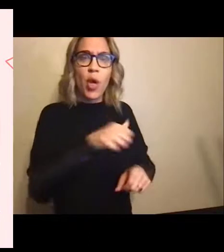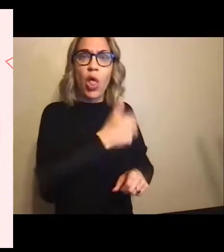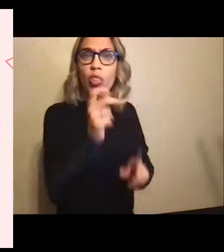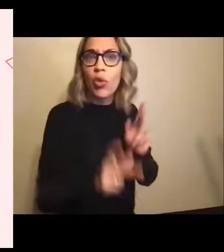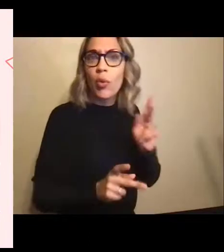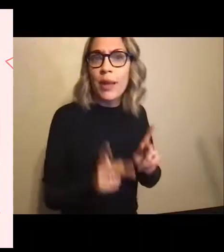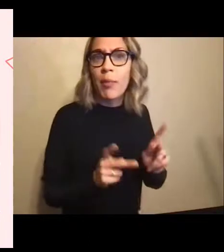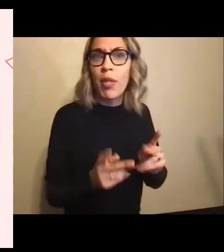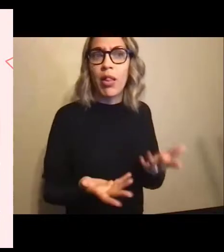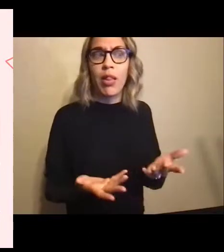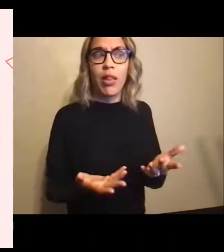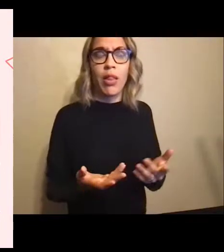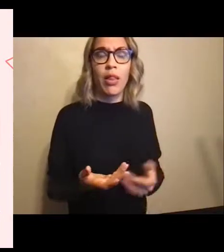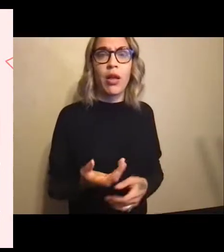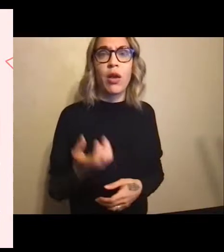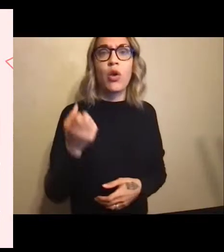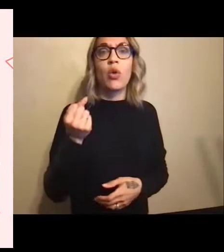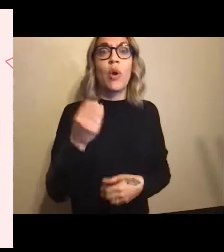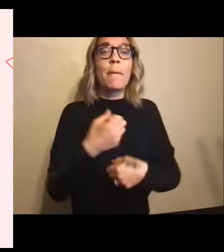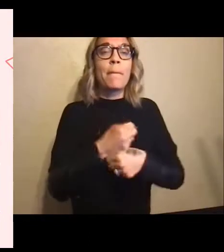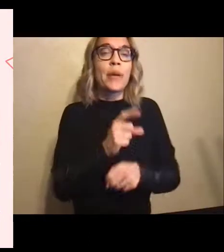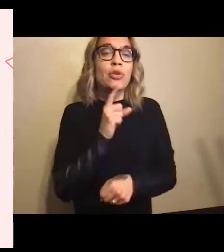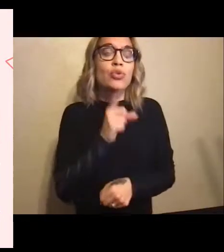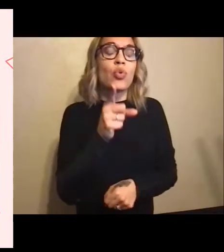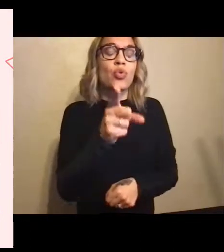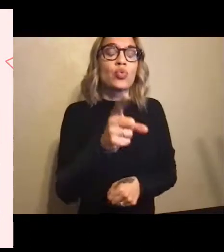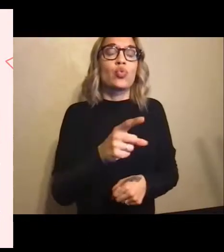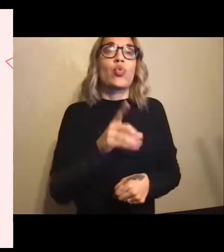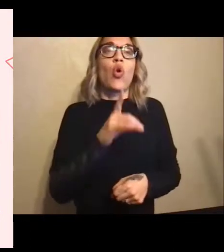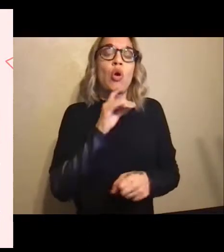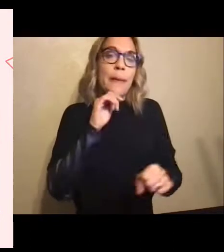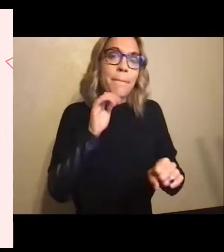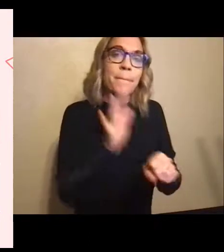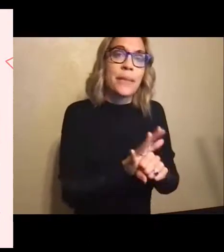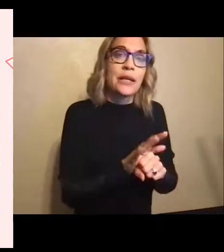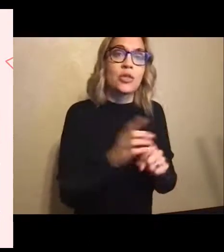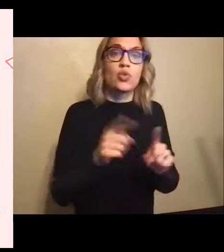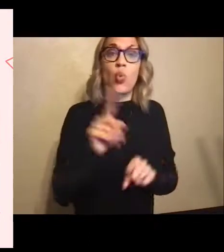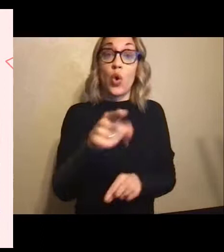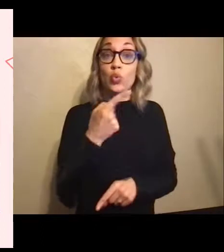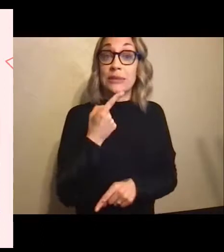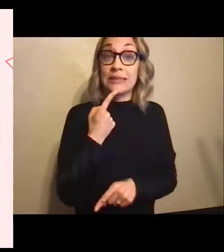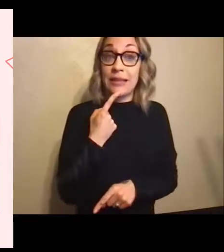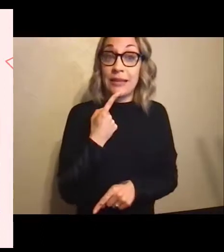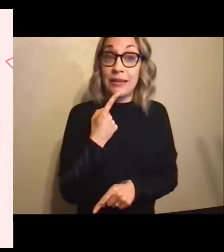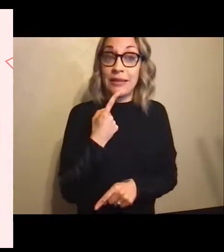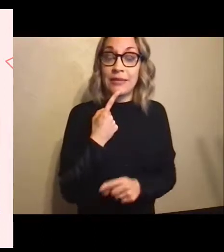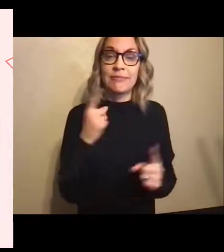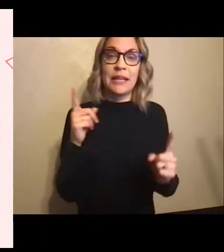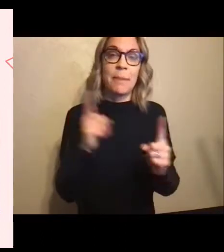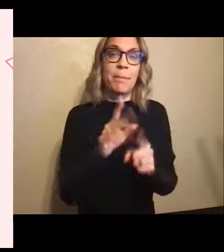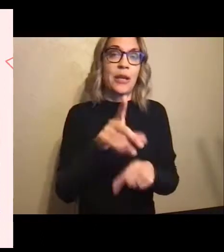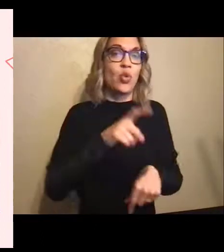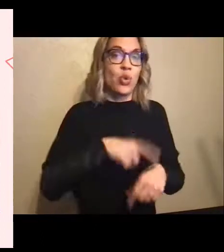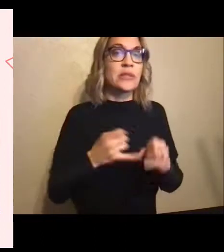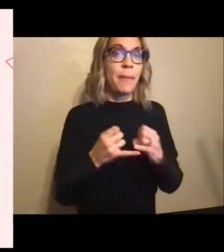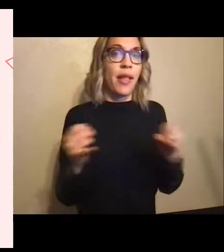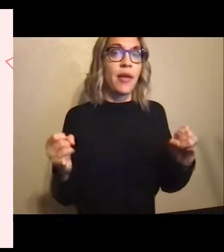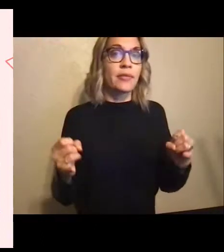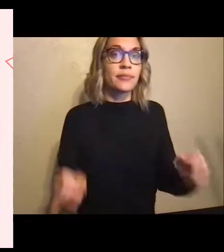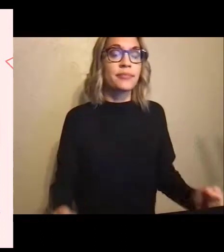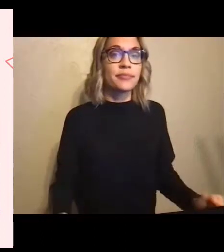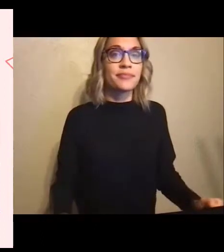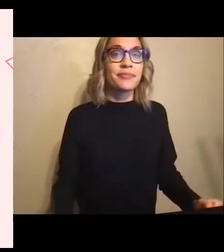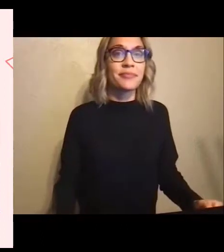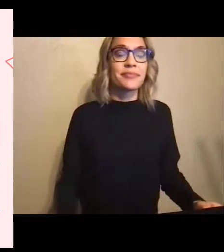It takes away time from your family, from other people when you invest in yourself and in your goals. So you have to make sure you're committed to what you say you're